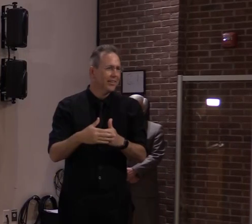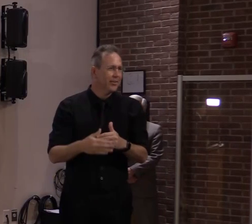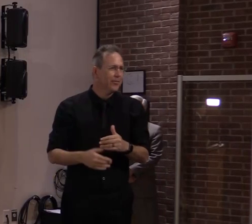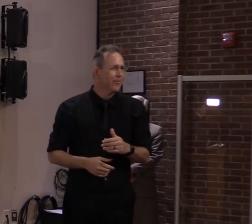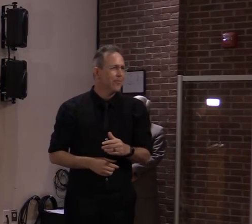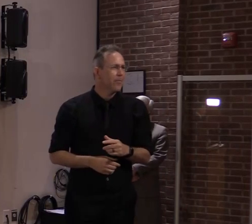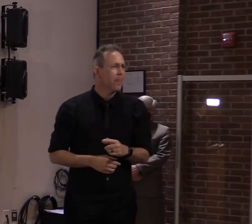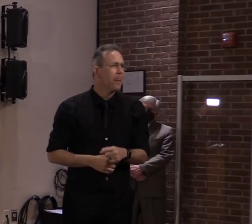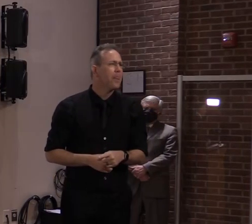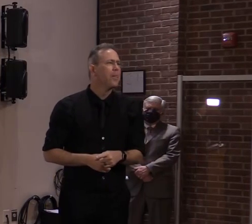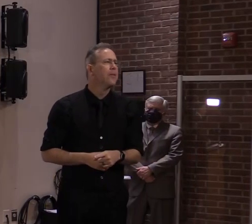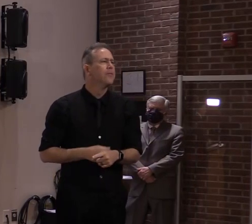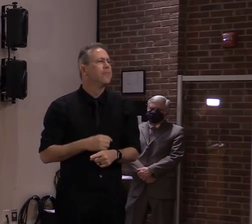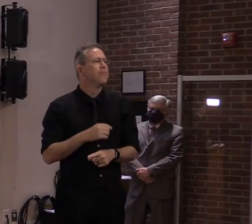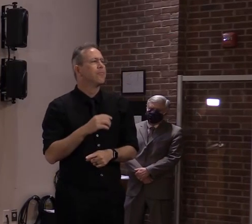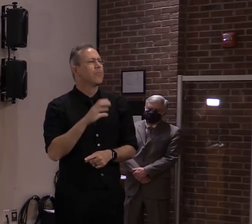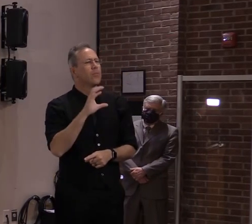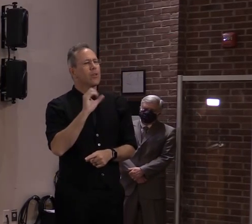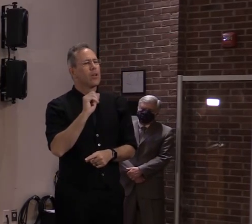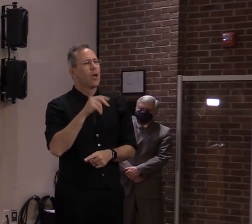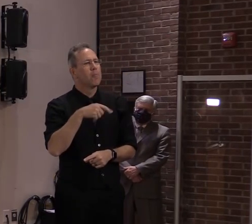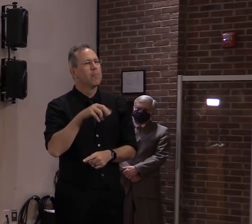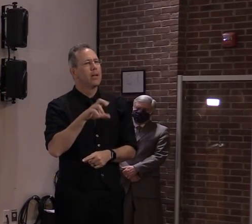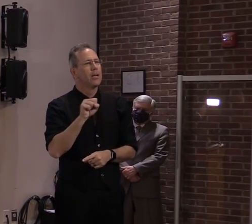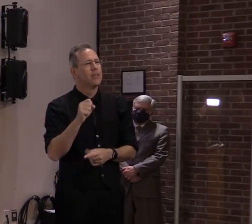Tom Davis, Compass, Vermont.